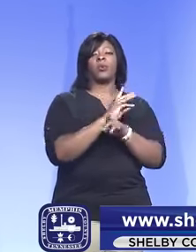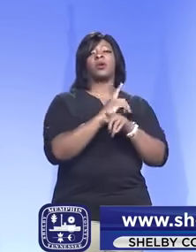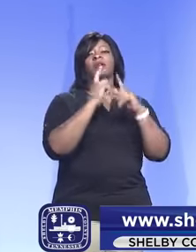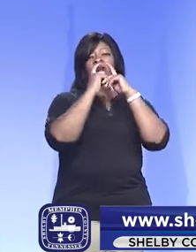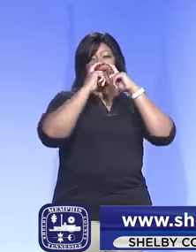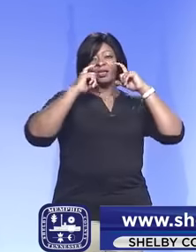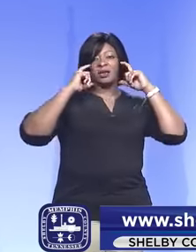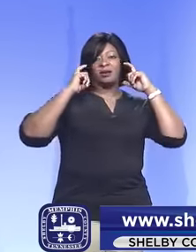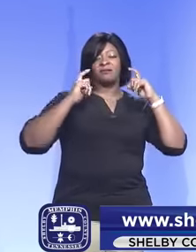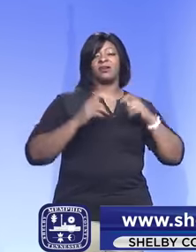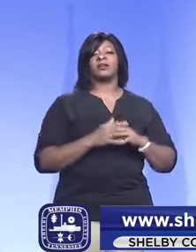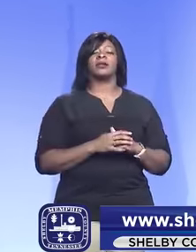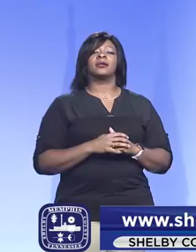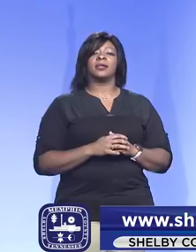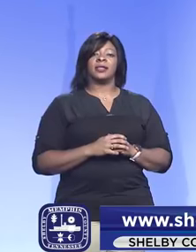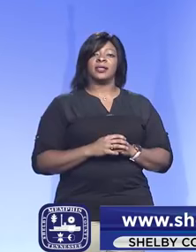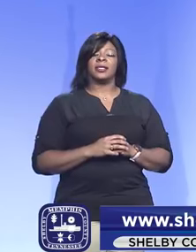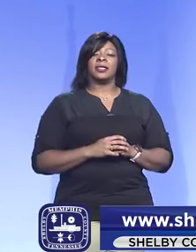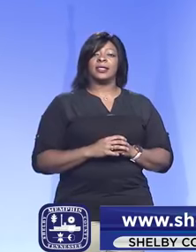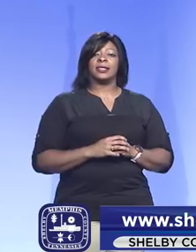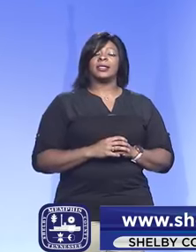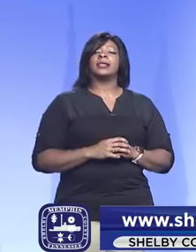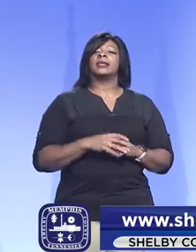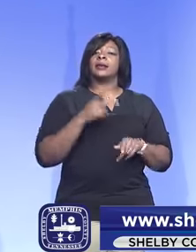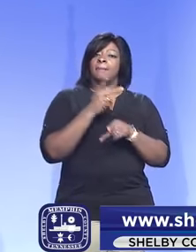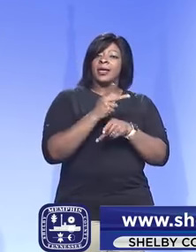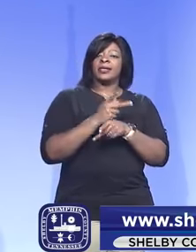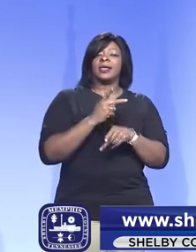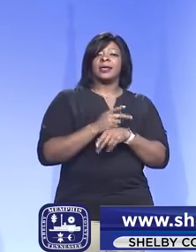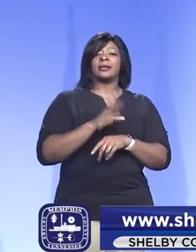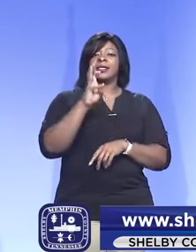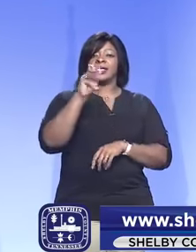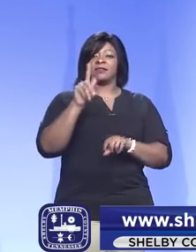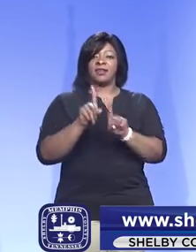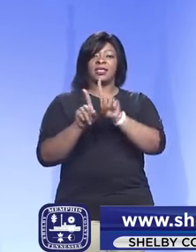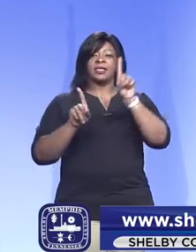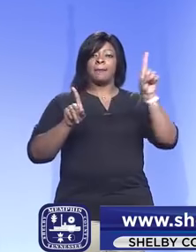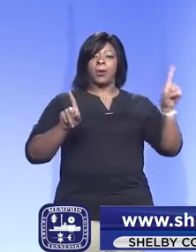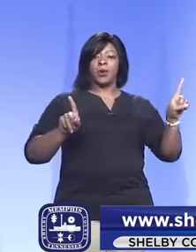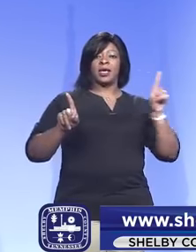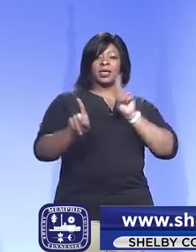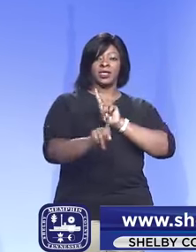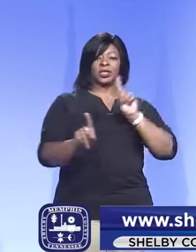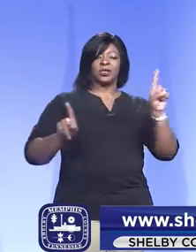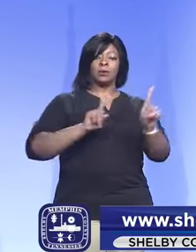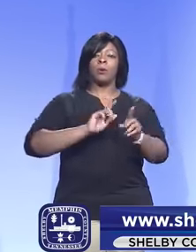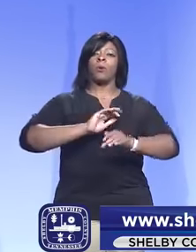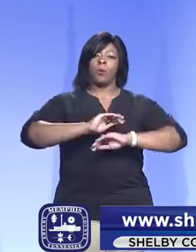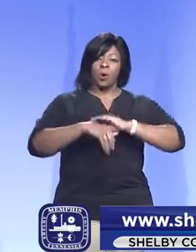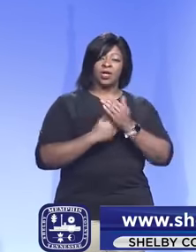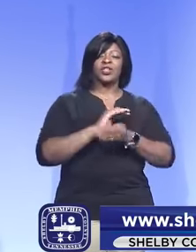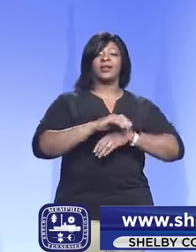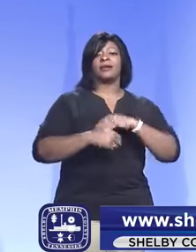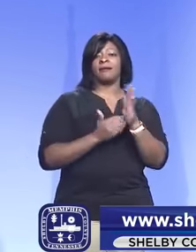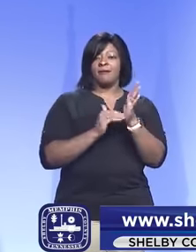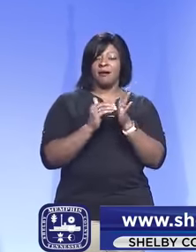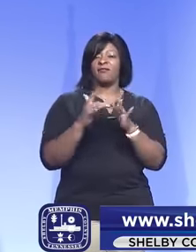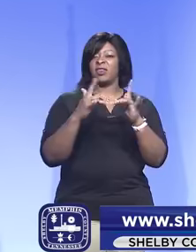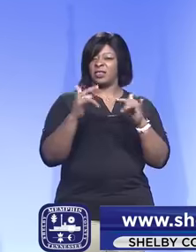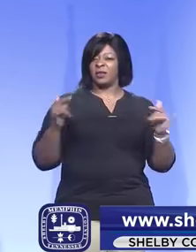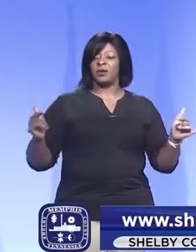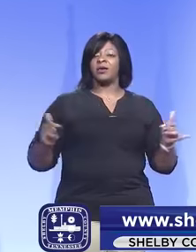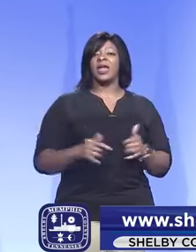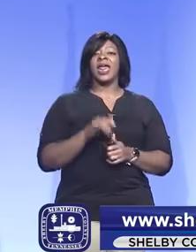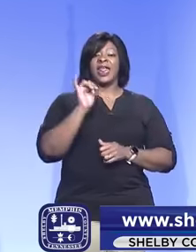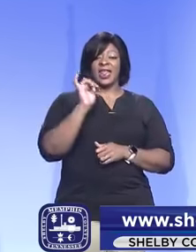facial mask, maintaining the 6 feet separation, washing of your hands, et cetera,